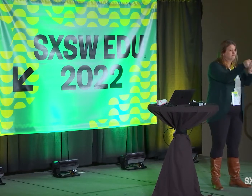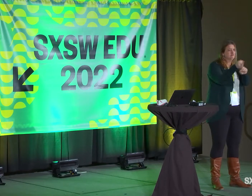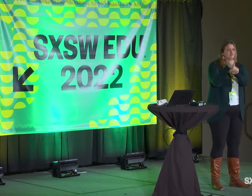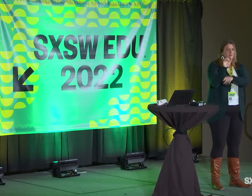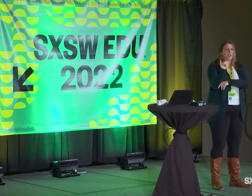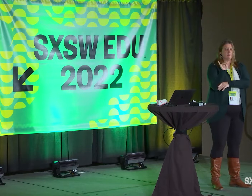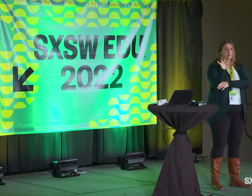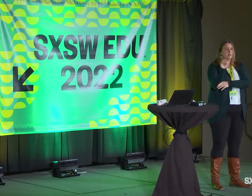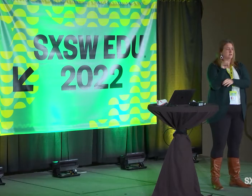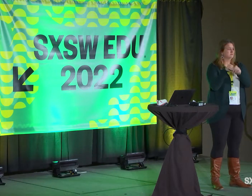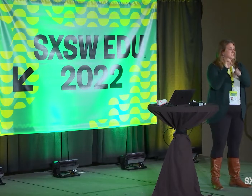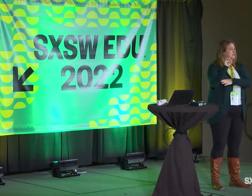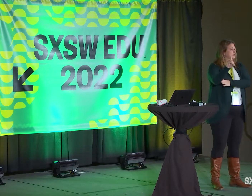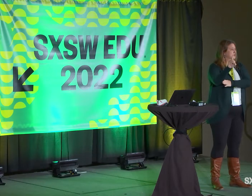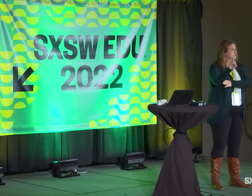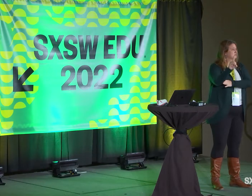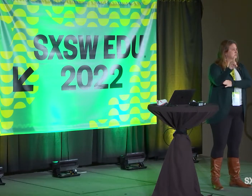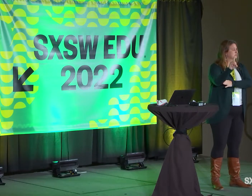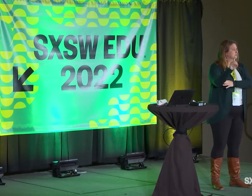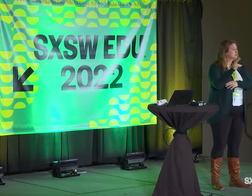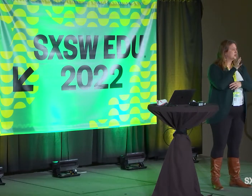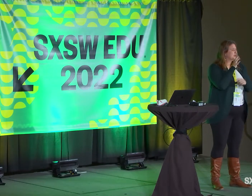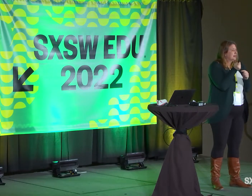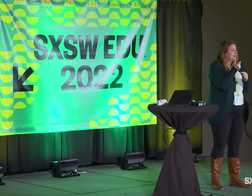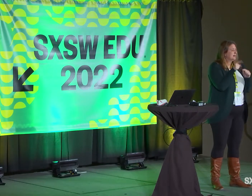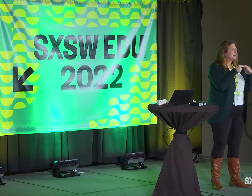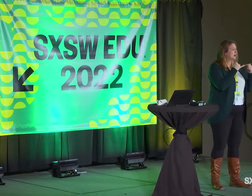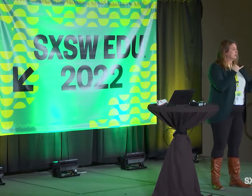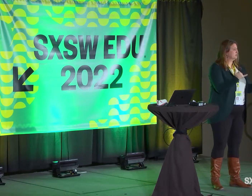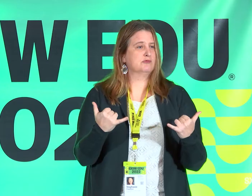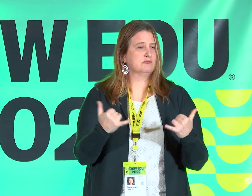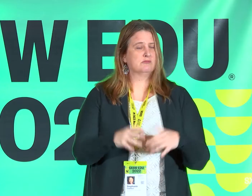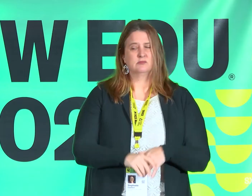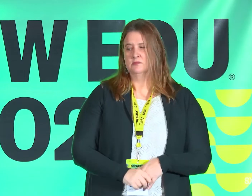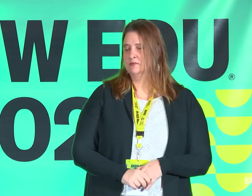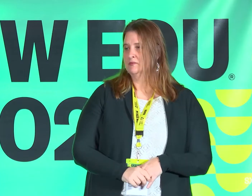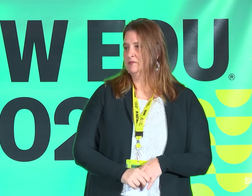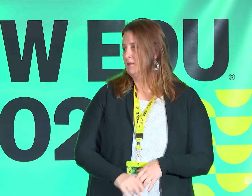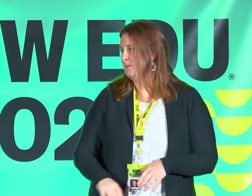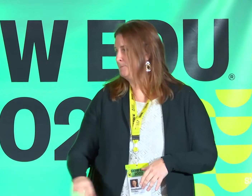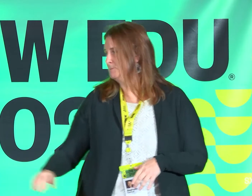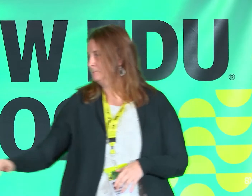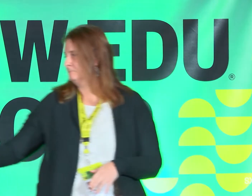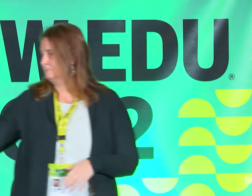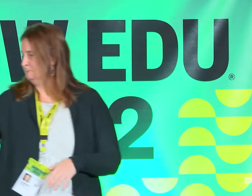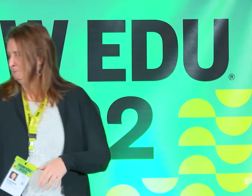that impact ableism in education. We'll talk a little bit about that today.